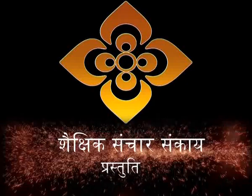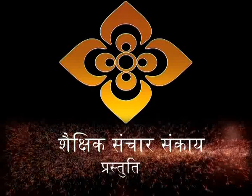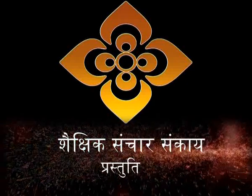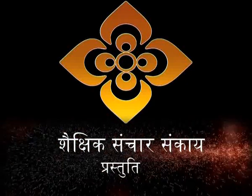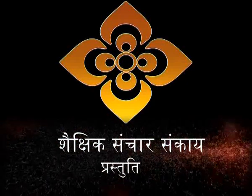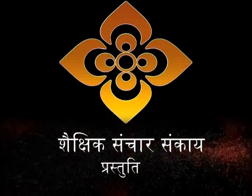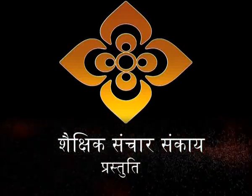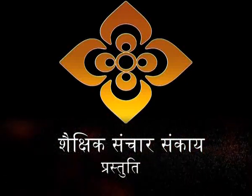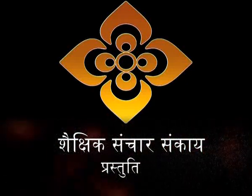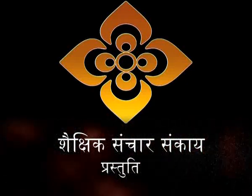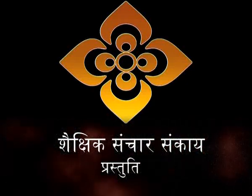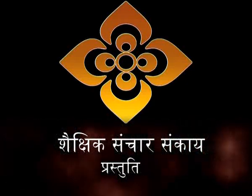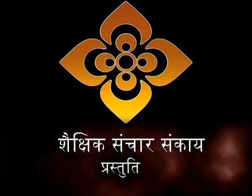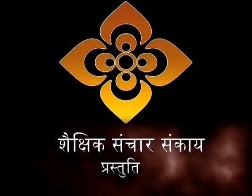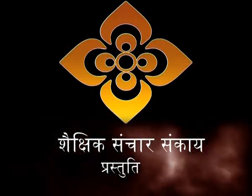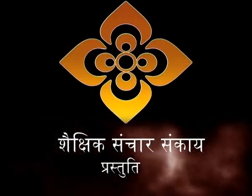Thank you.